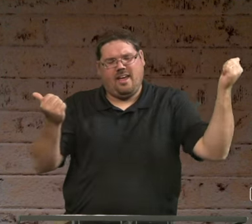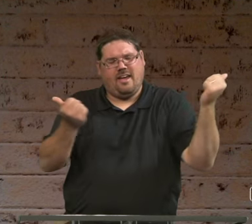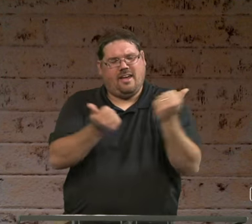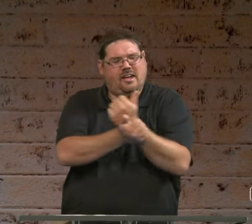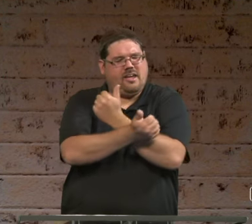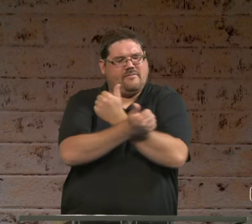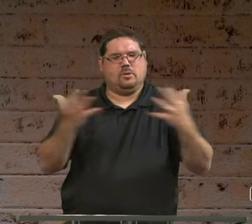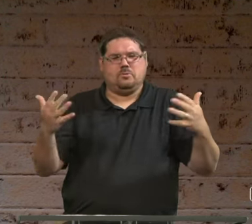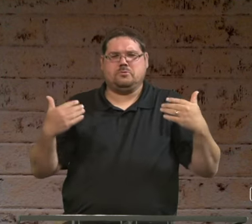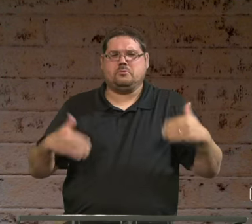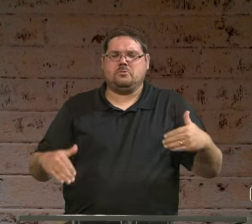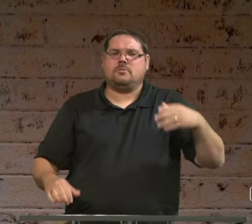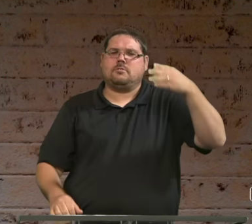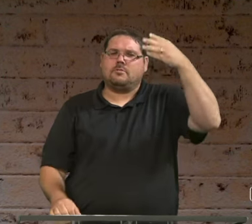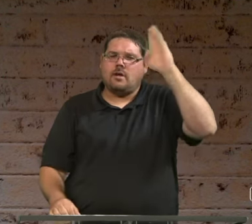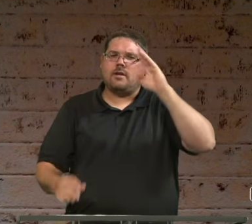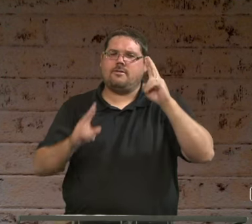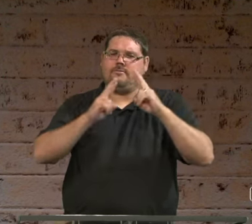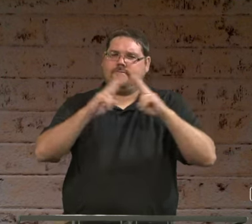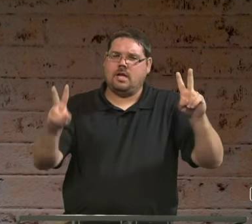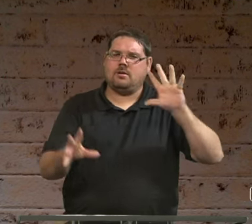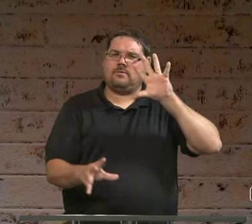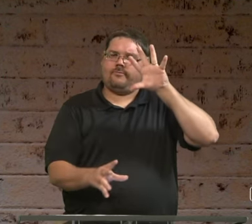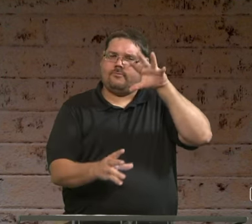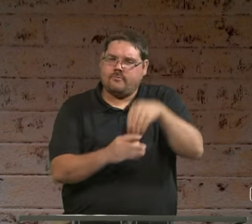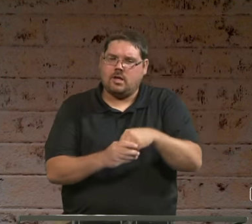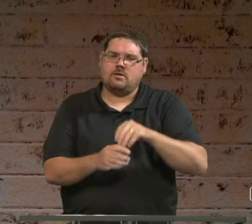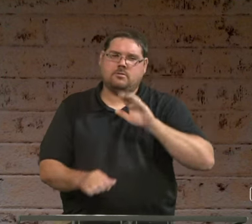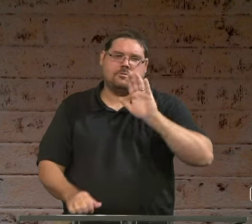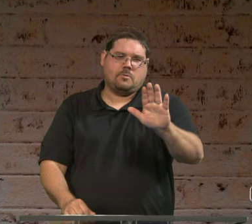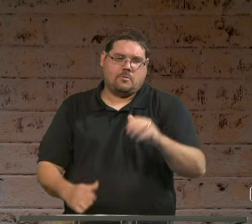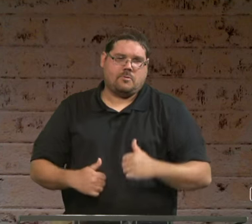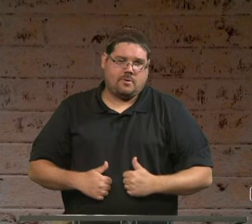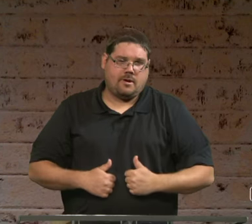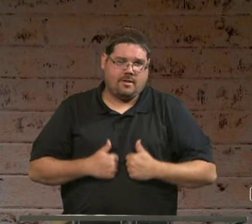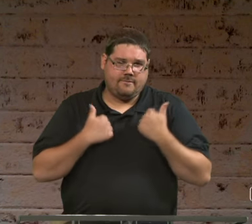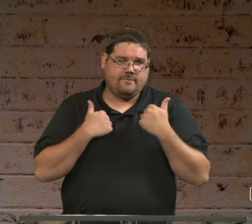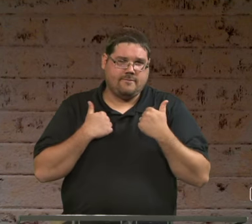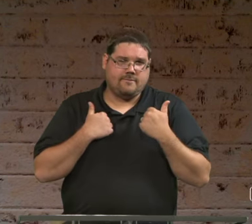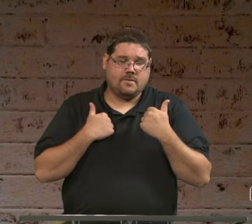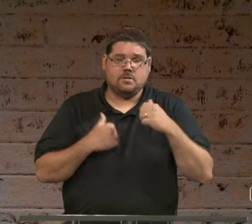all in his mind. He's got it all there. So yes, God is very